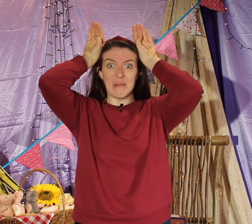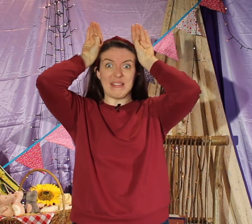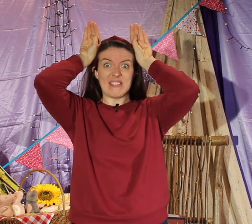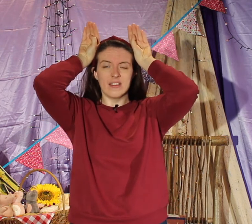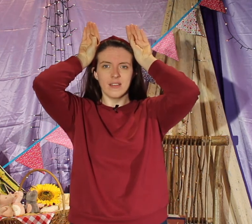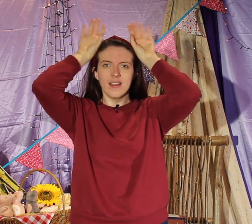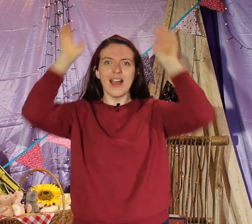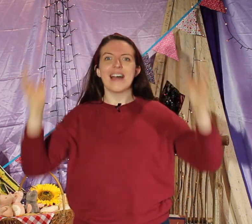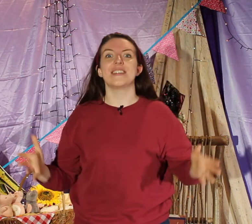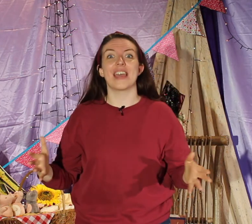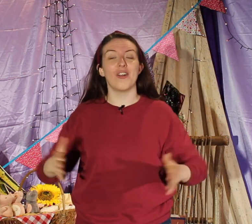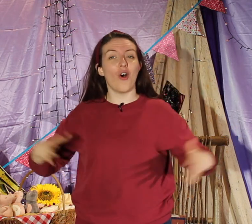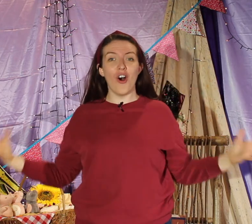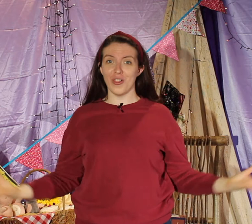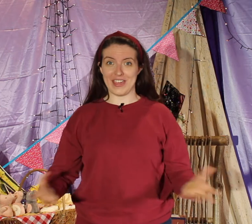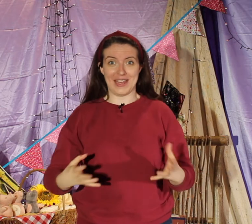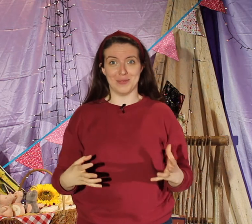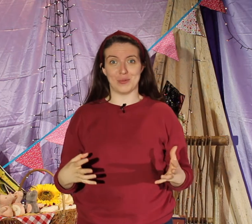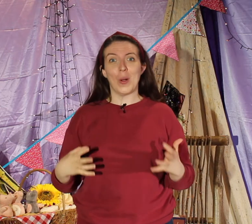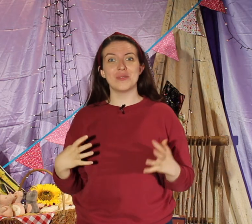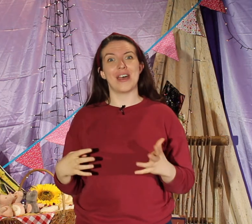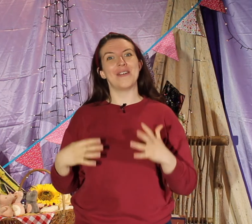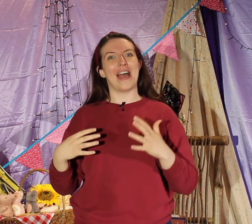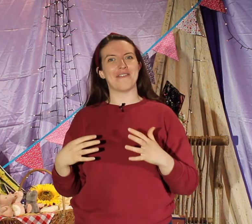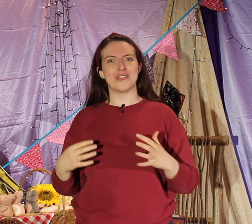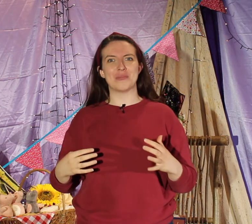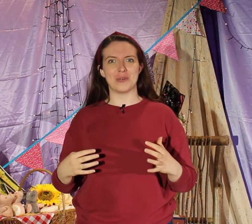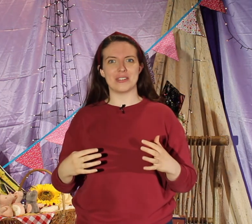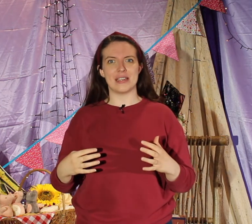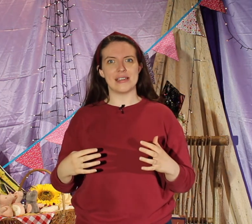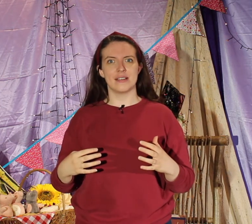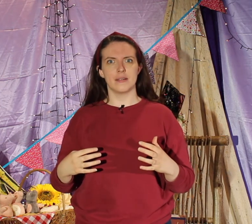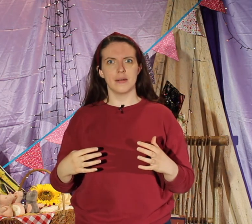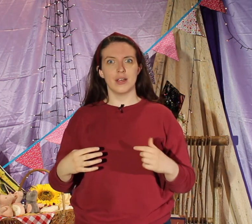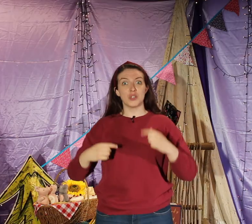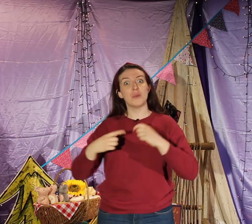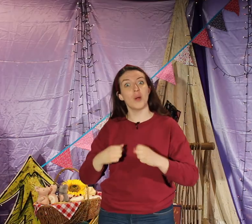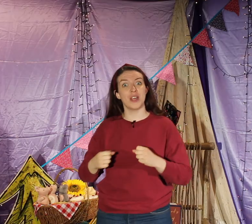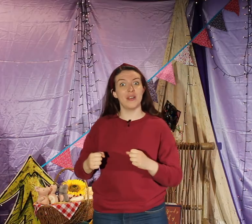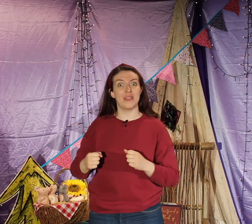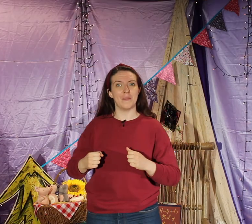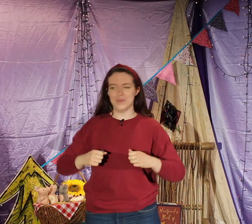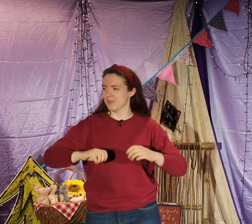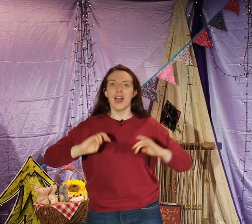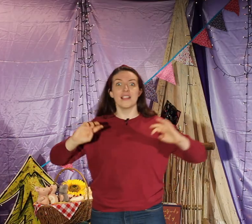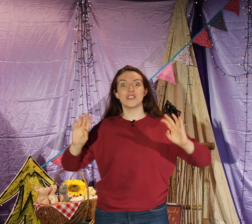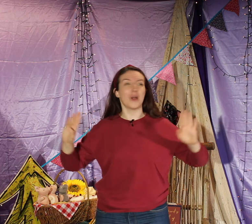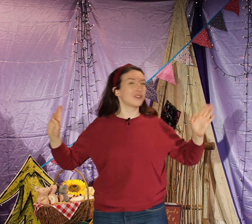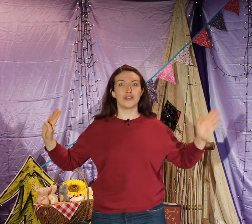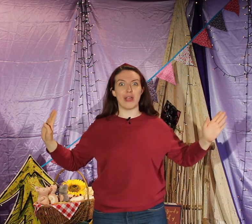habits. And together, all the animals warmed down after the sports day. Should we warm down with them? Let's do our stretches